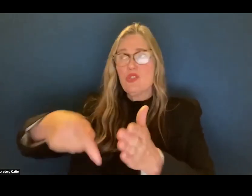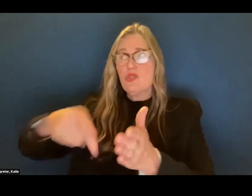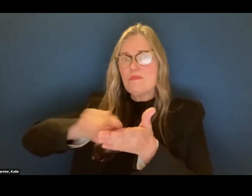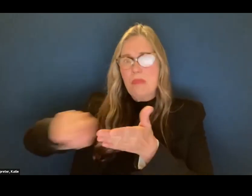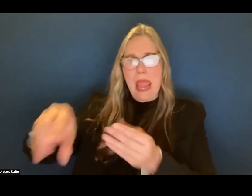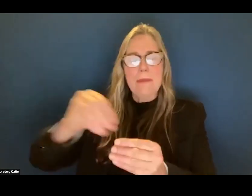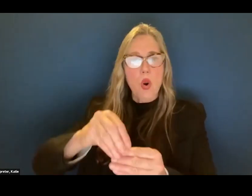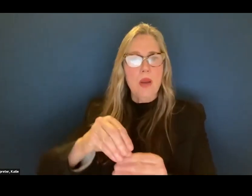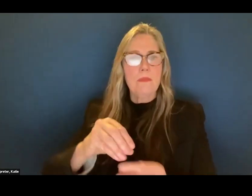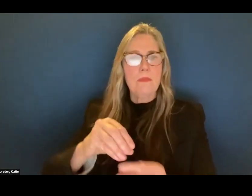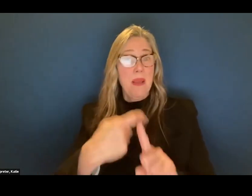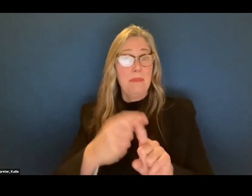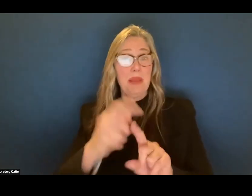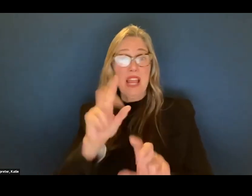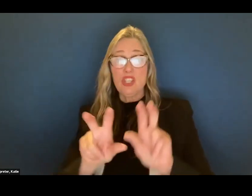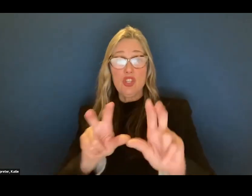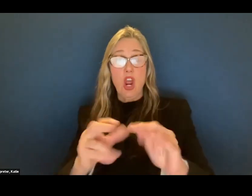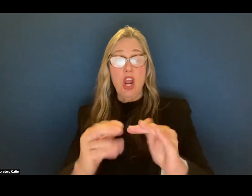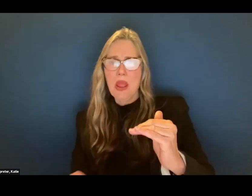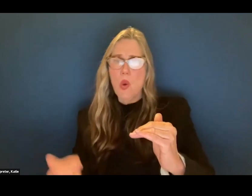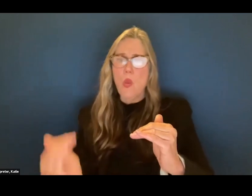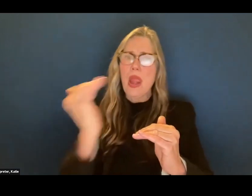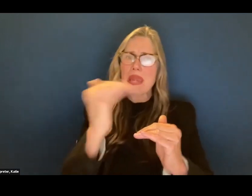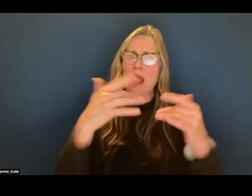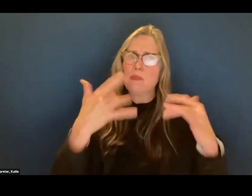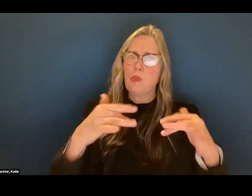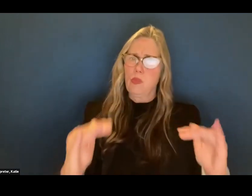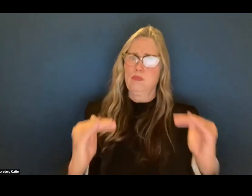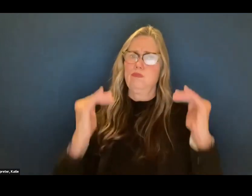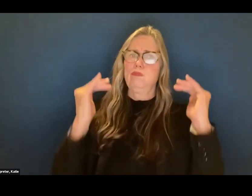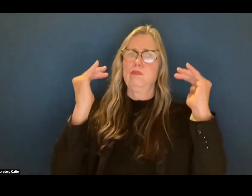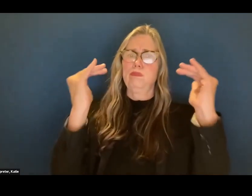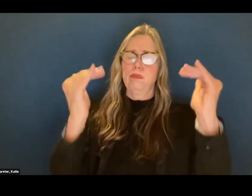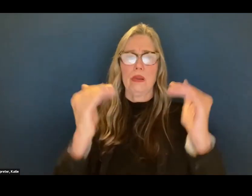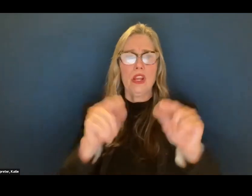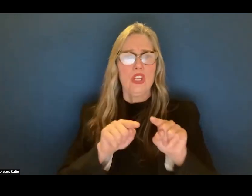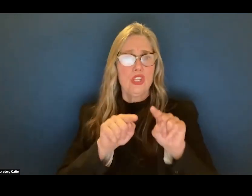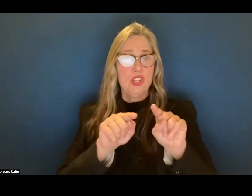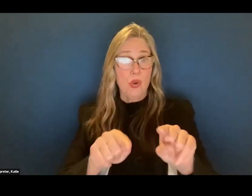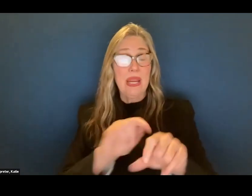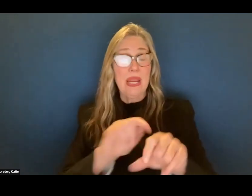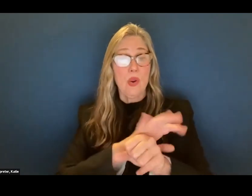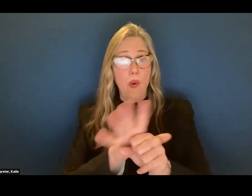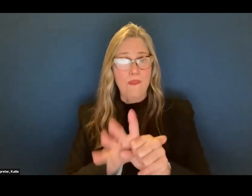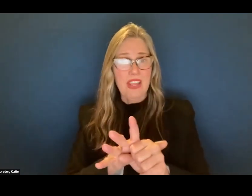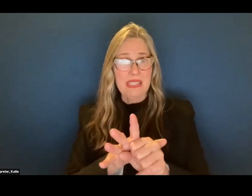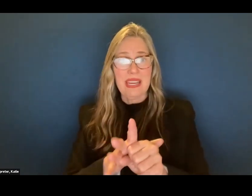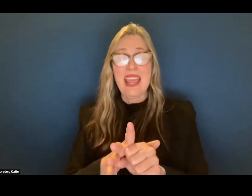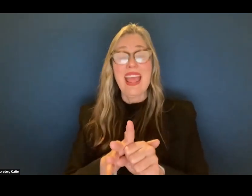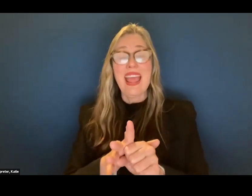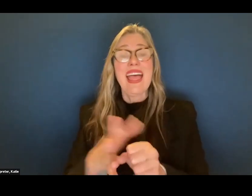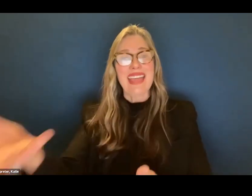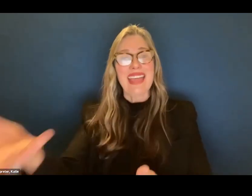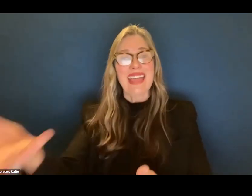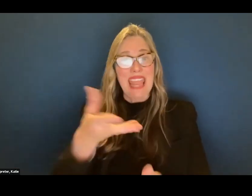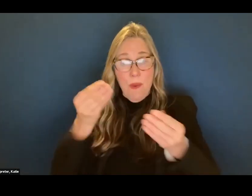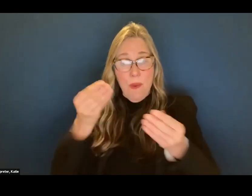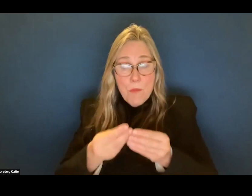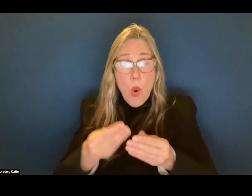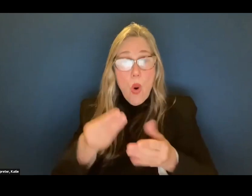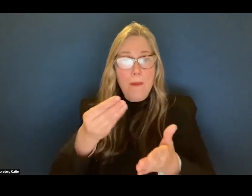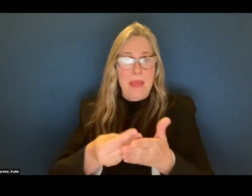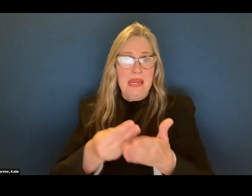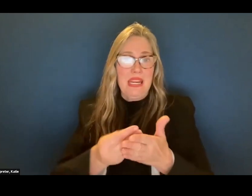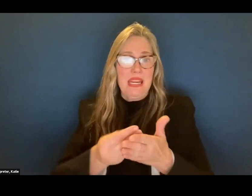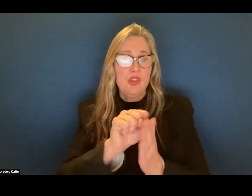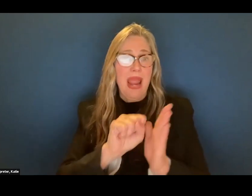The stock market went up dramatically during this period, so all of those things provided more revenue to our state. And a